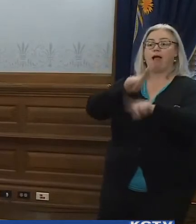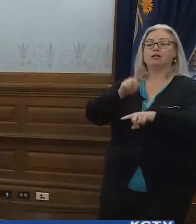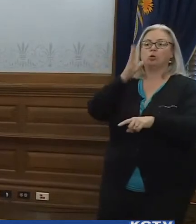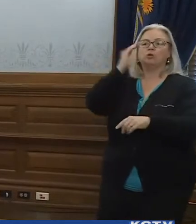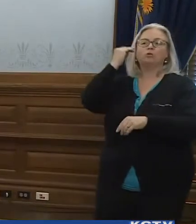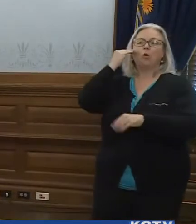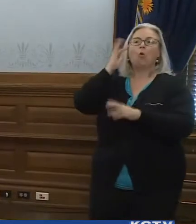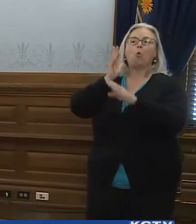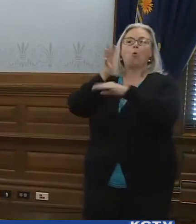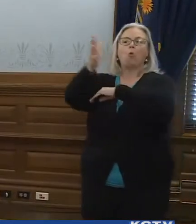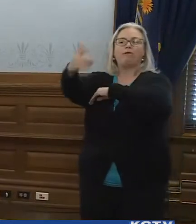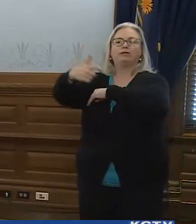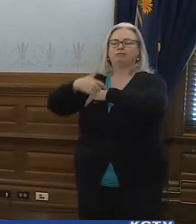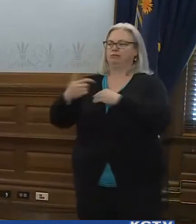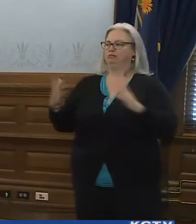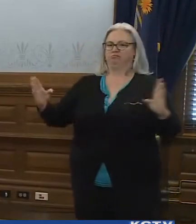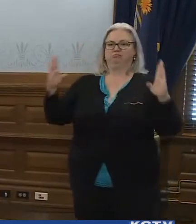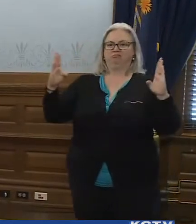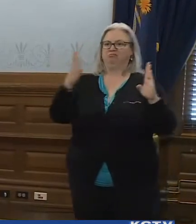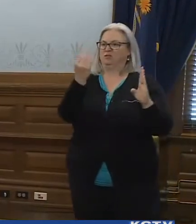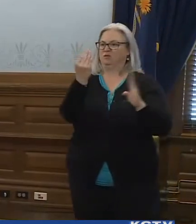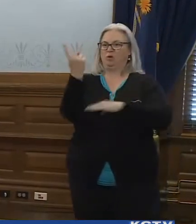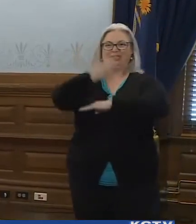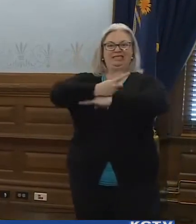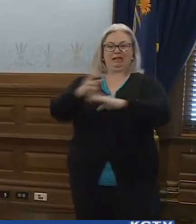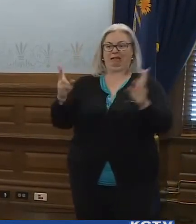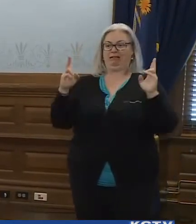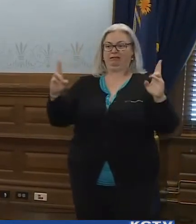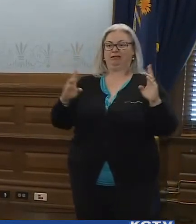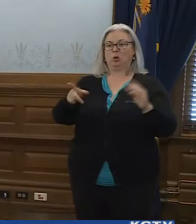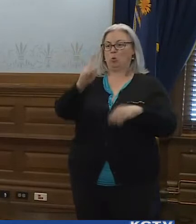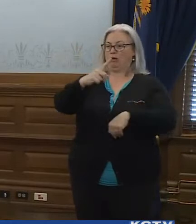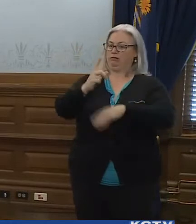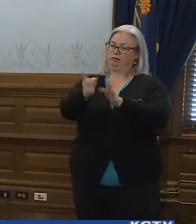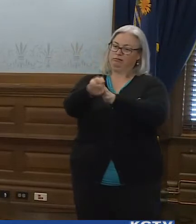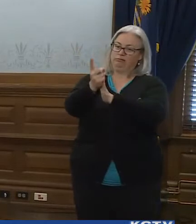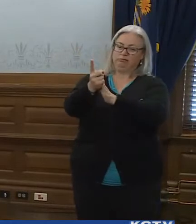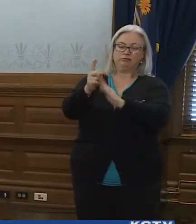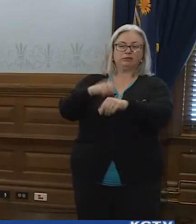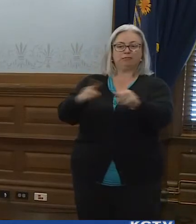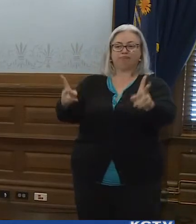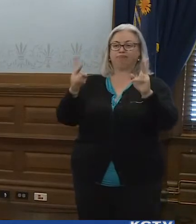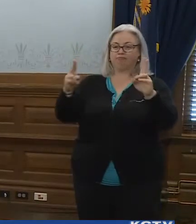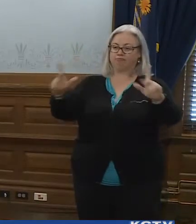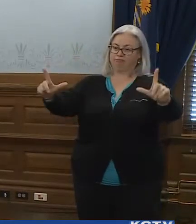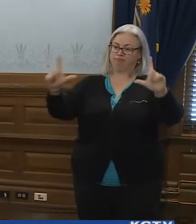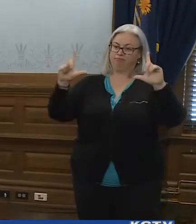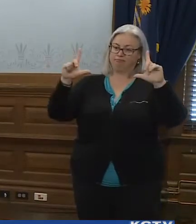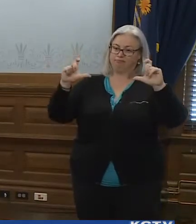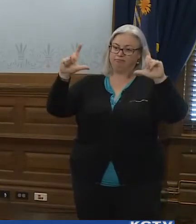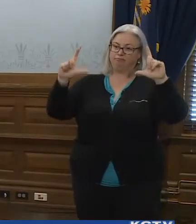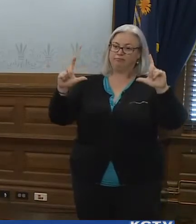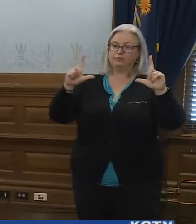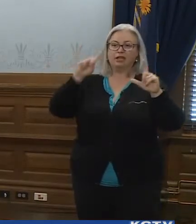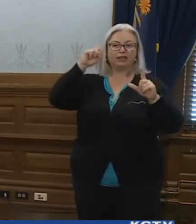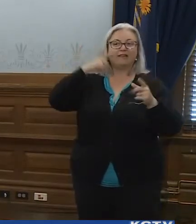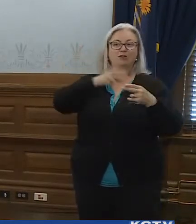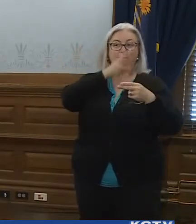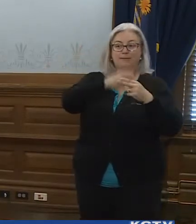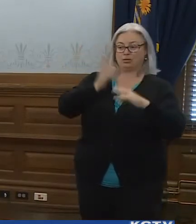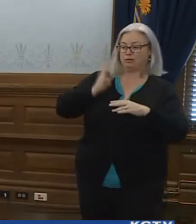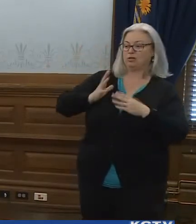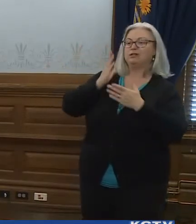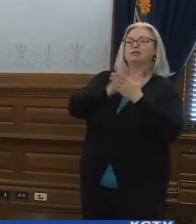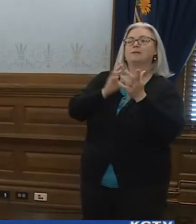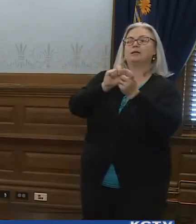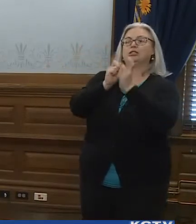over time. This is a 14-day snapshot. So it's one point in time, 14-day snapshot, and some of these, and as the governor pointed out earlier, some of